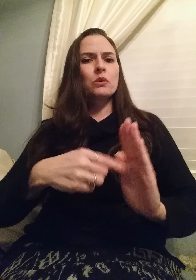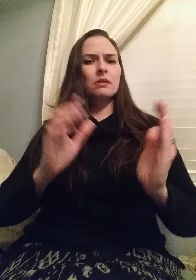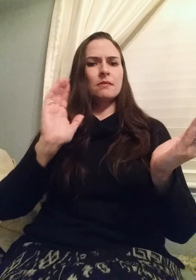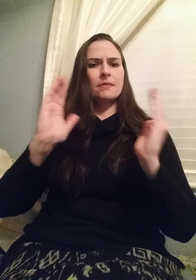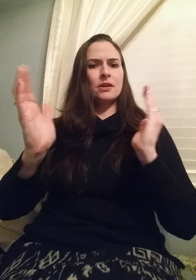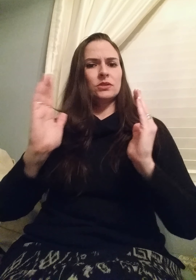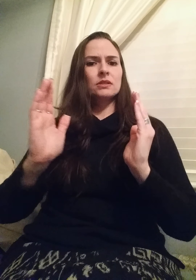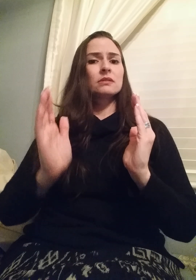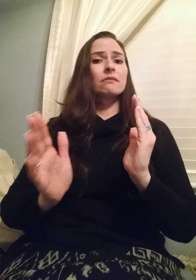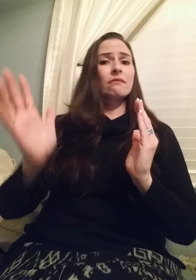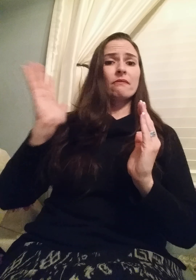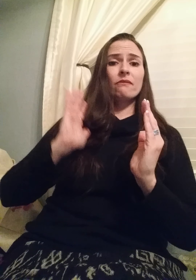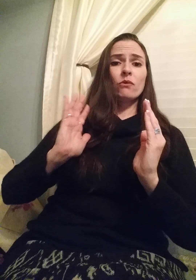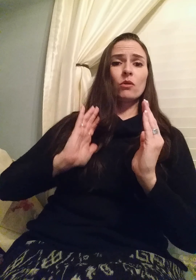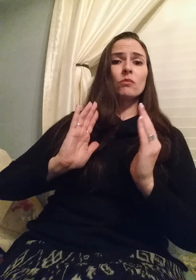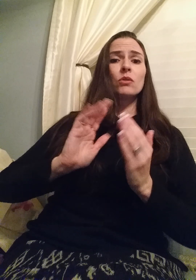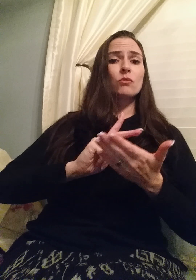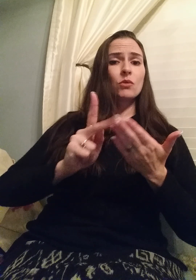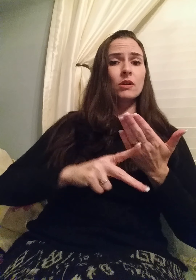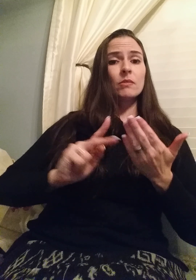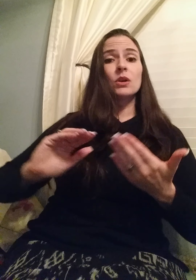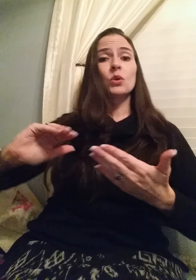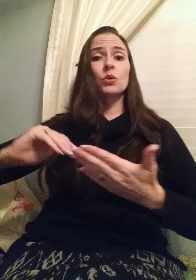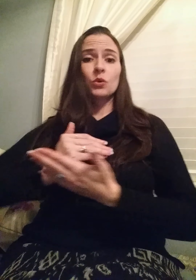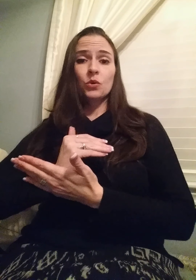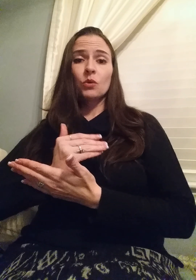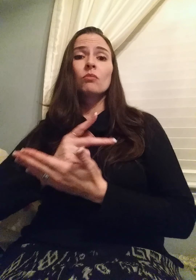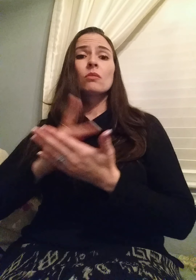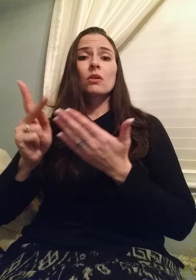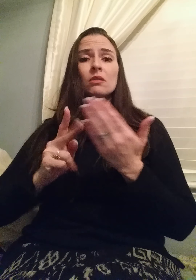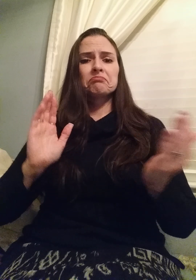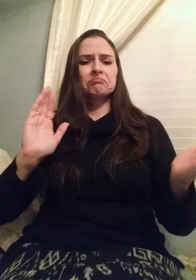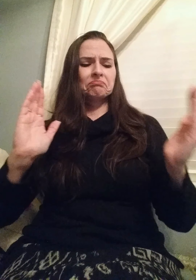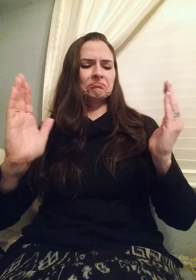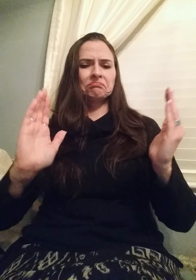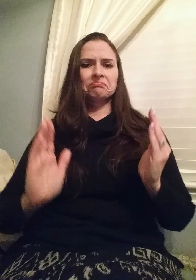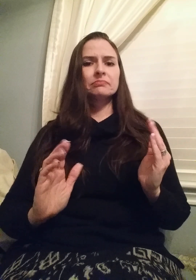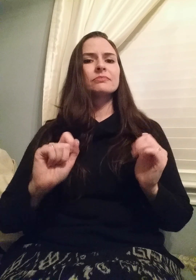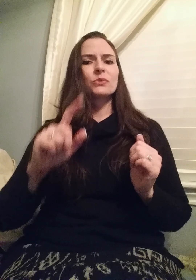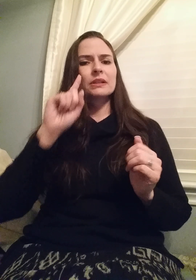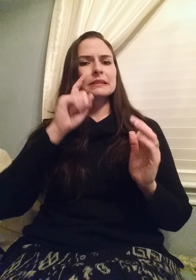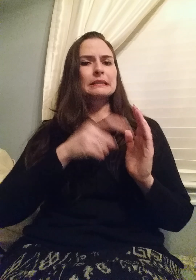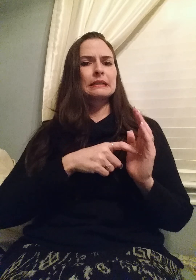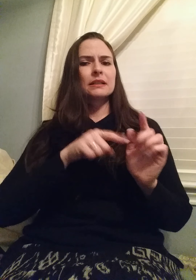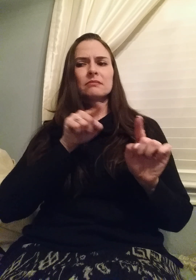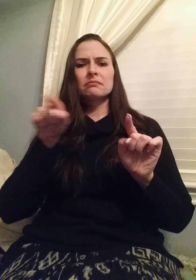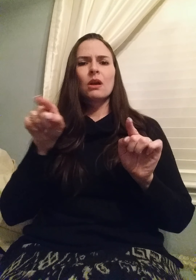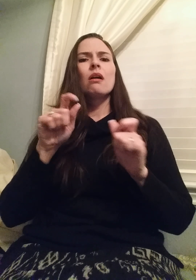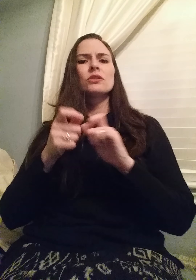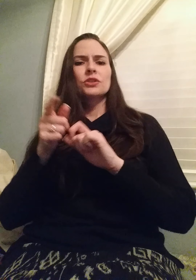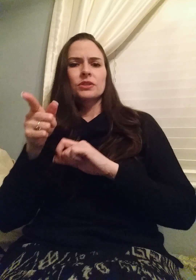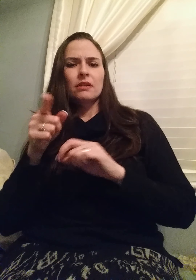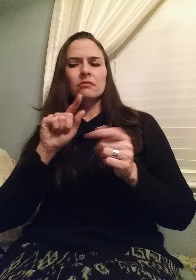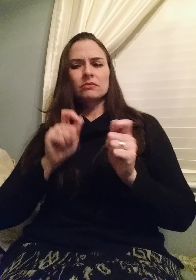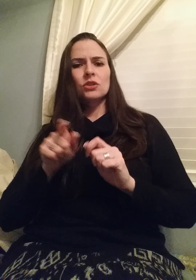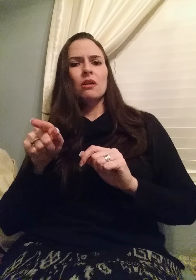former program with the new one so that you can see precisely where the changes have been made. We're so excited. We really,